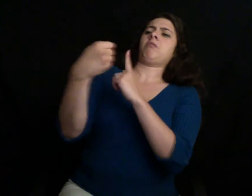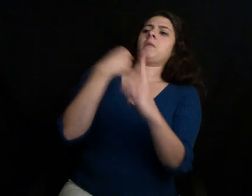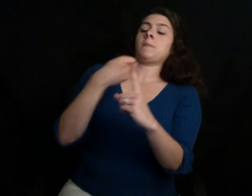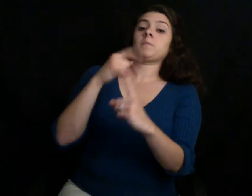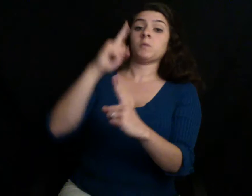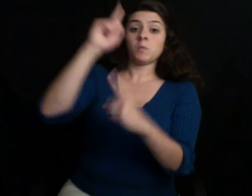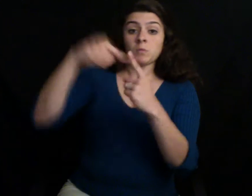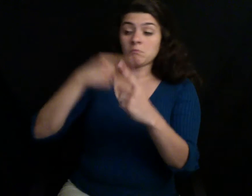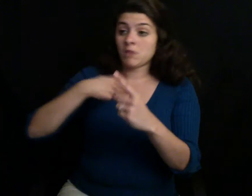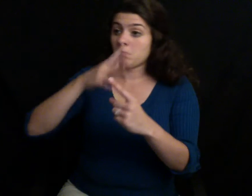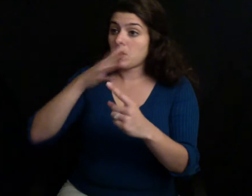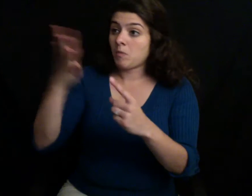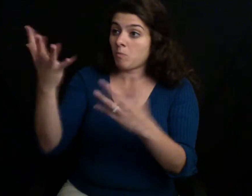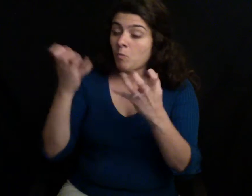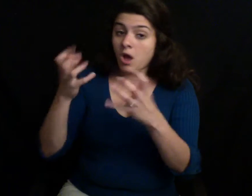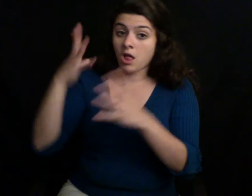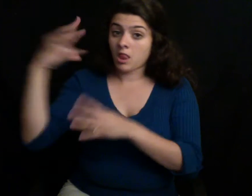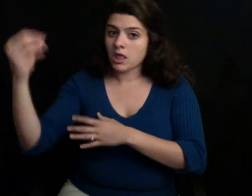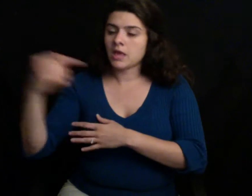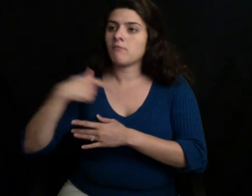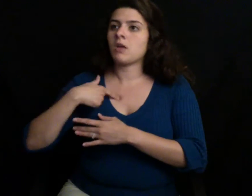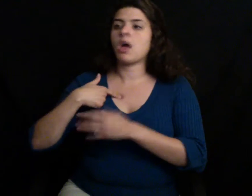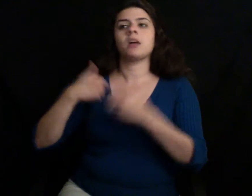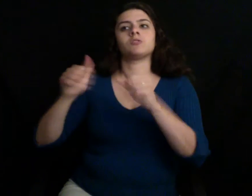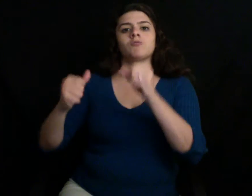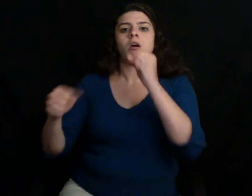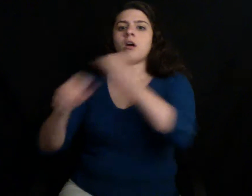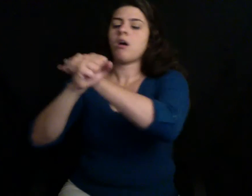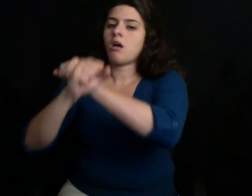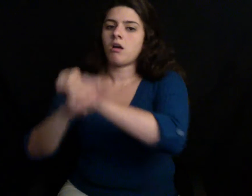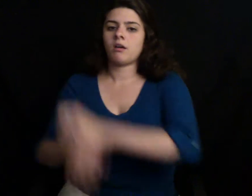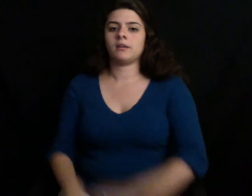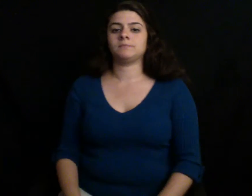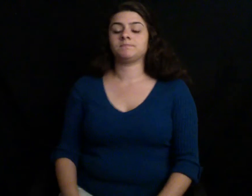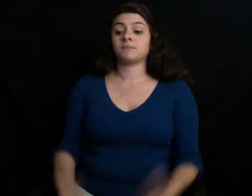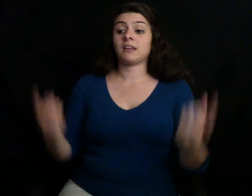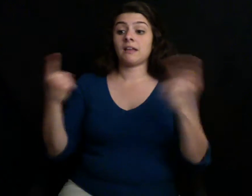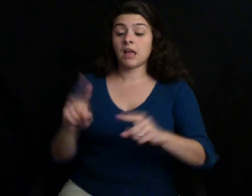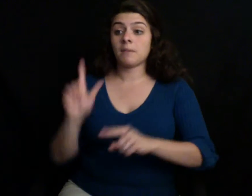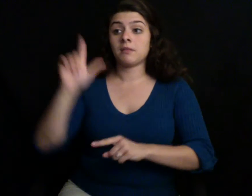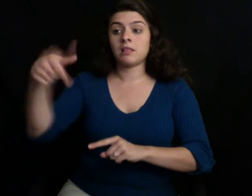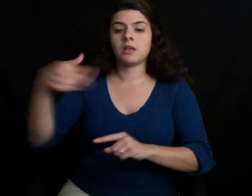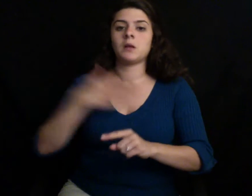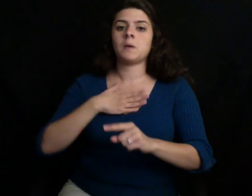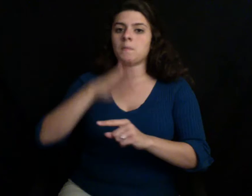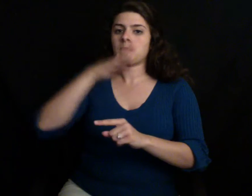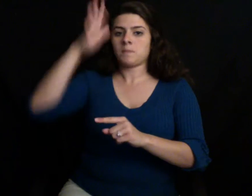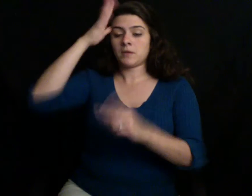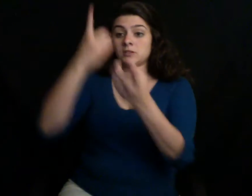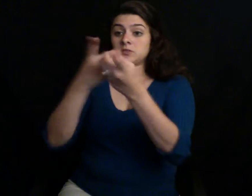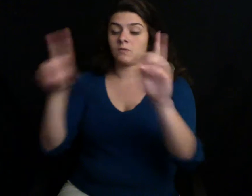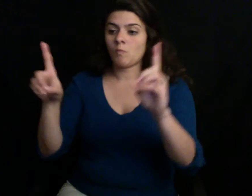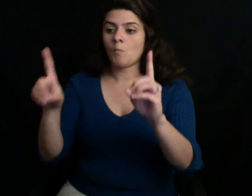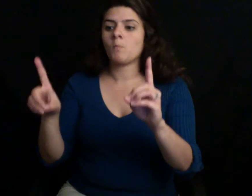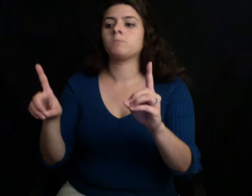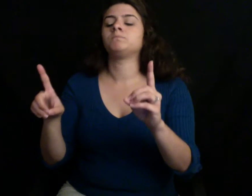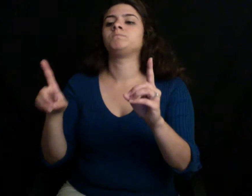in. My mother was just like, I gotta leave before he kills you. But then, my parents divorced, and when the separation happened, we